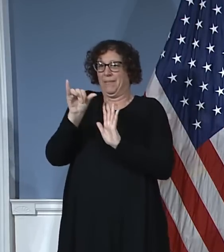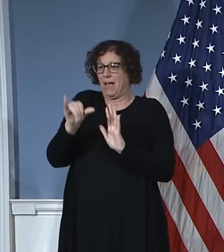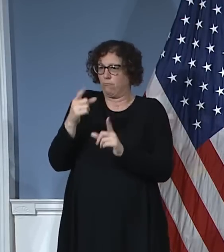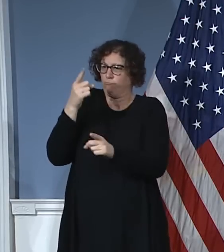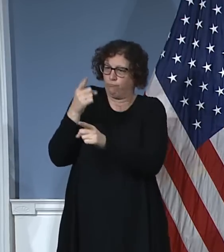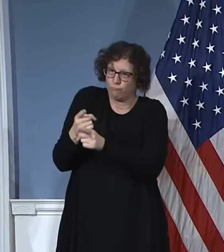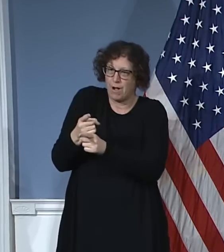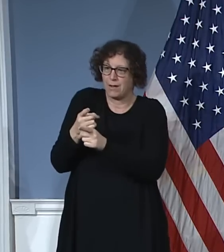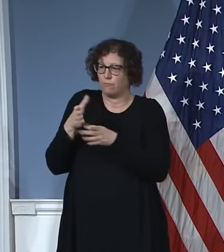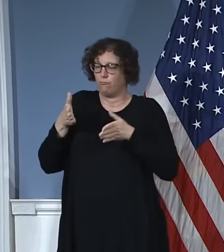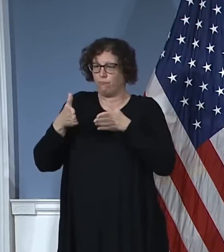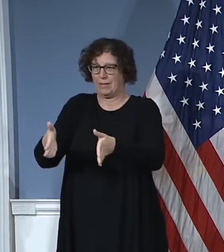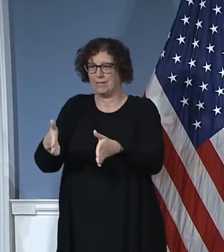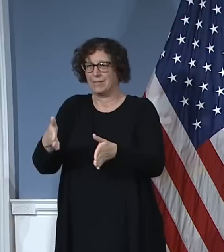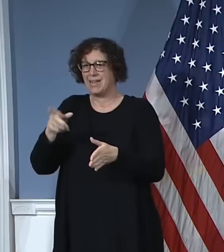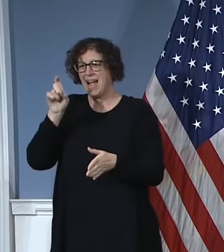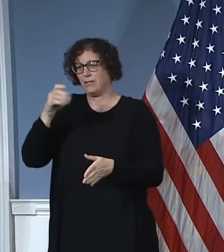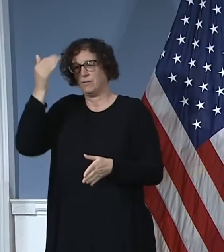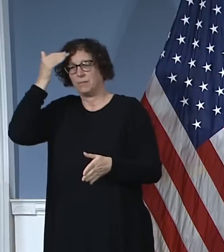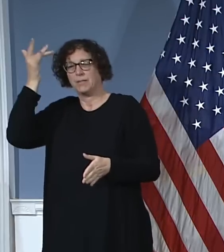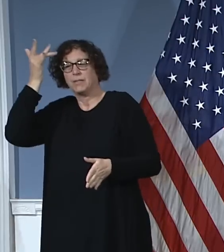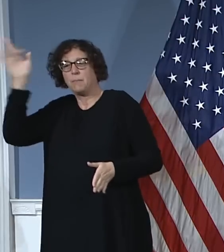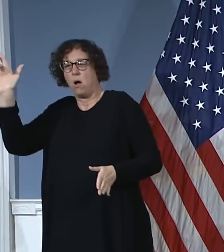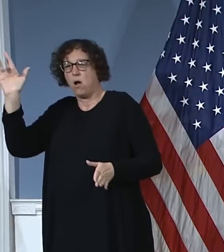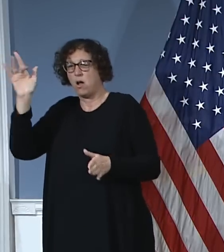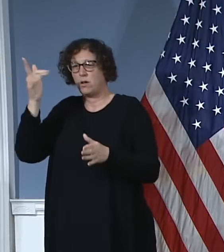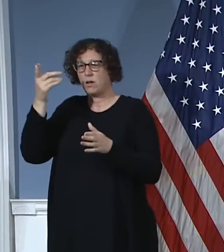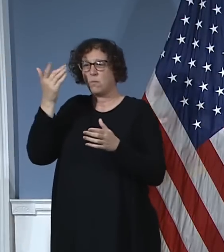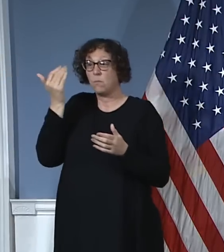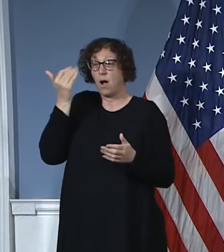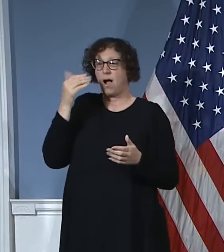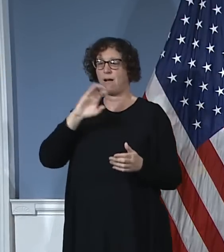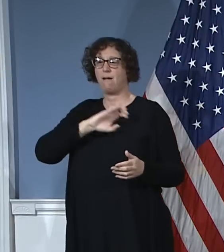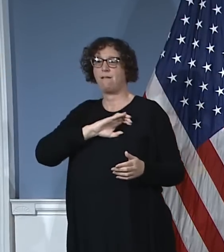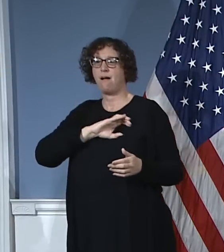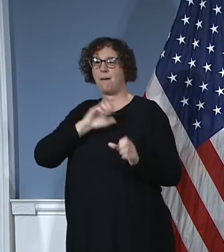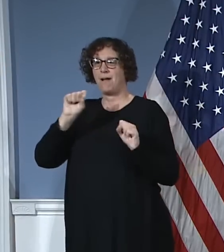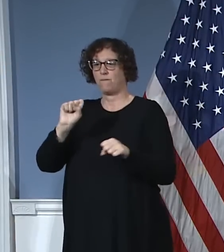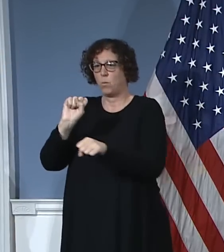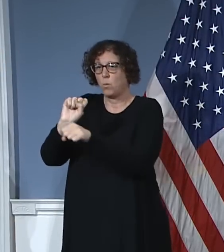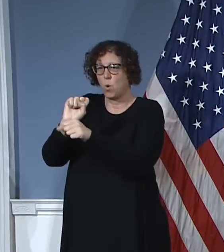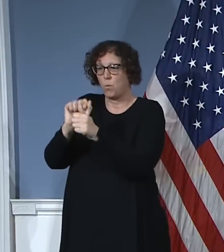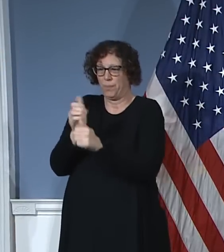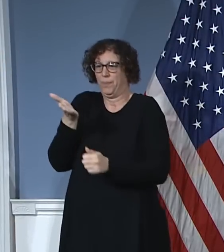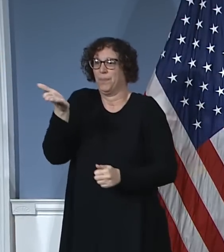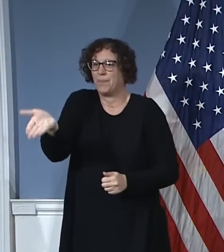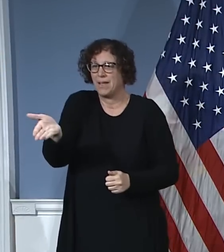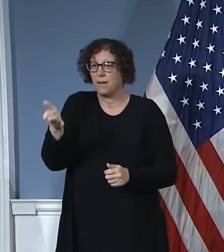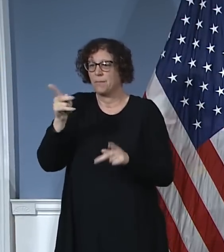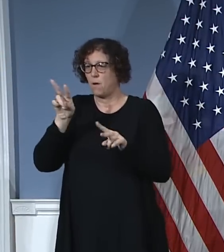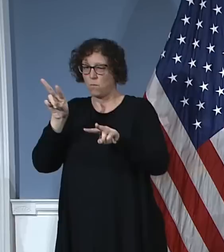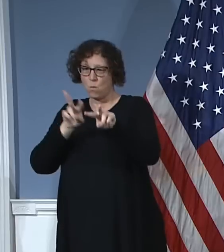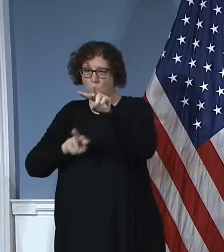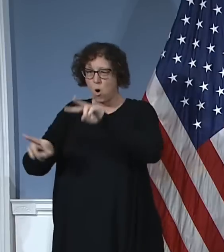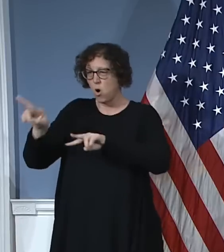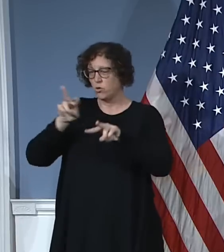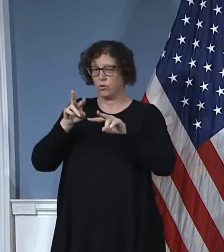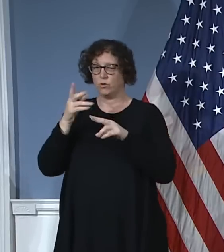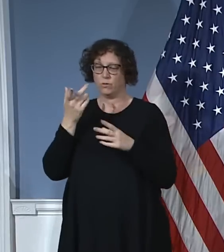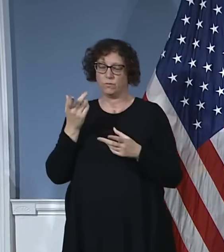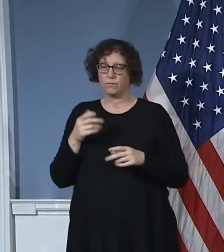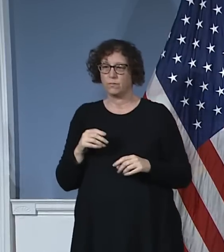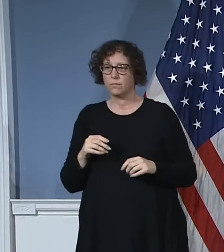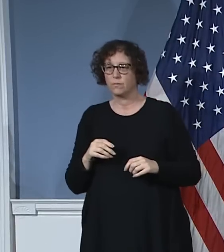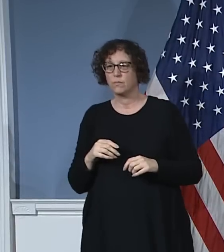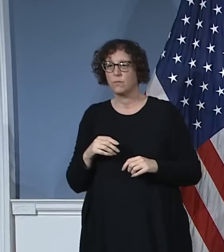carefully, because we have to attach enforcement to it. It cannot be, oh, we're just going to close off some streets and leave it be. If we do that, I guarantee